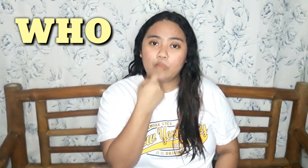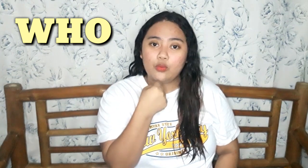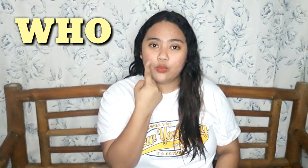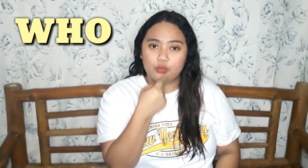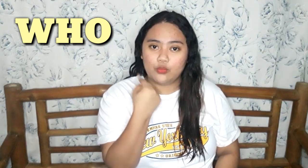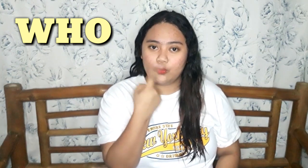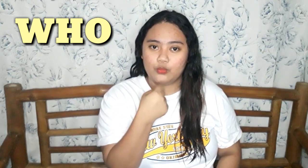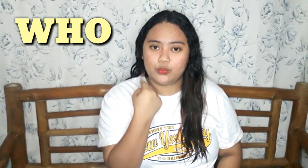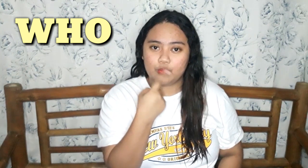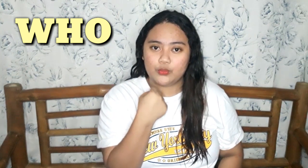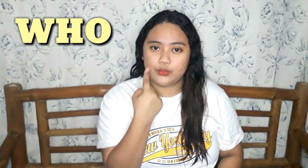Who.